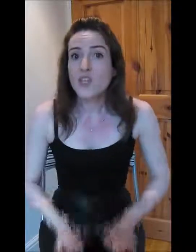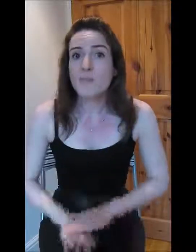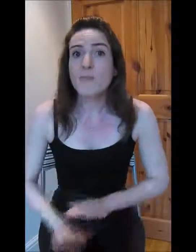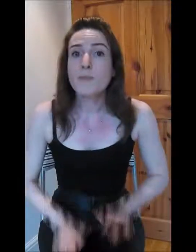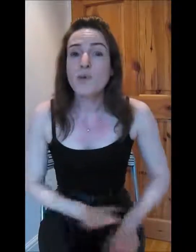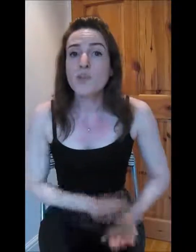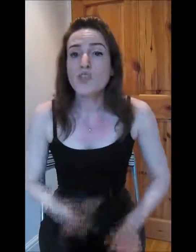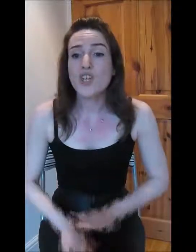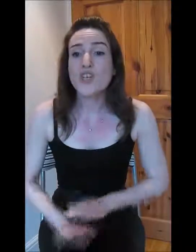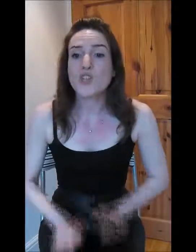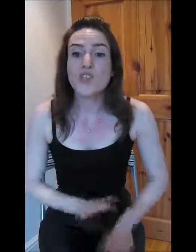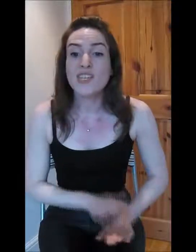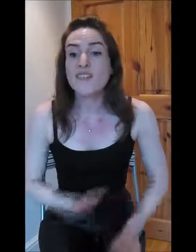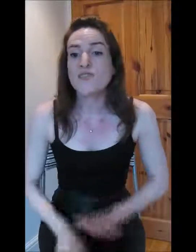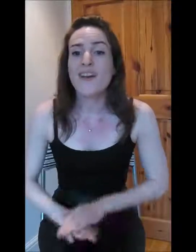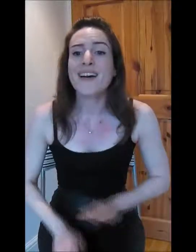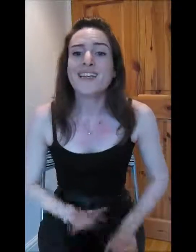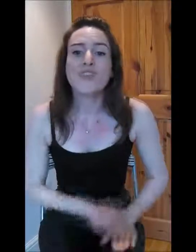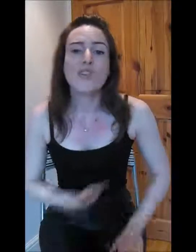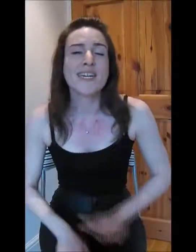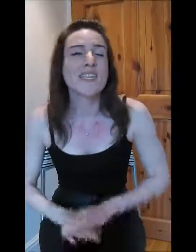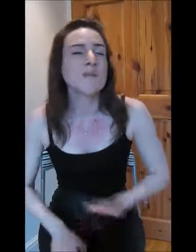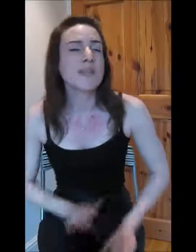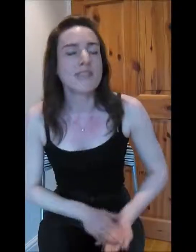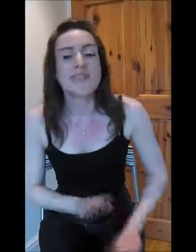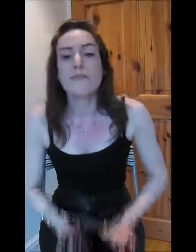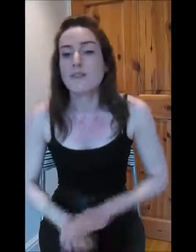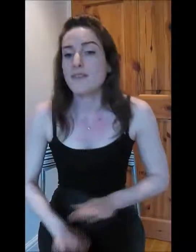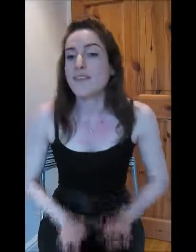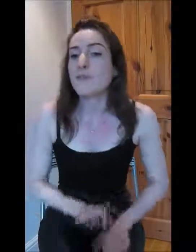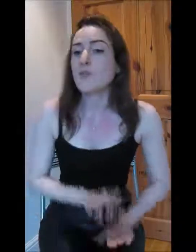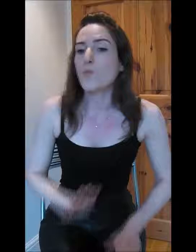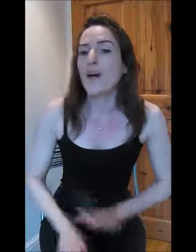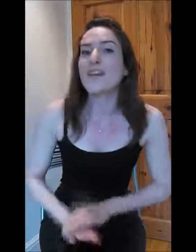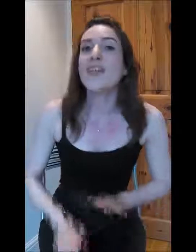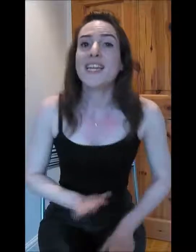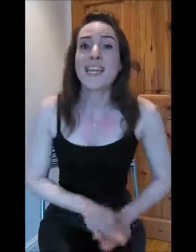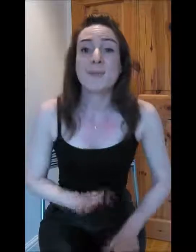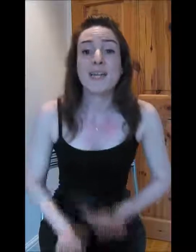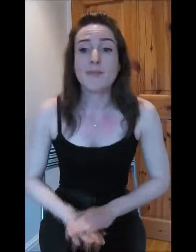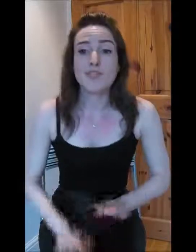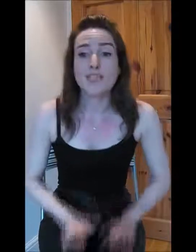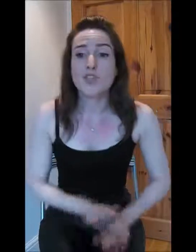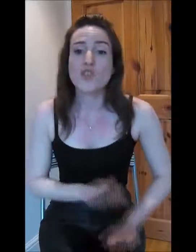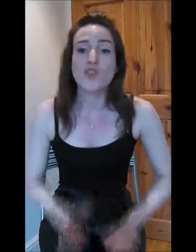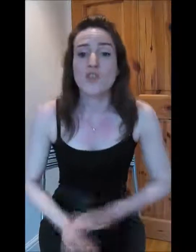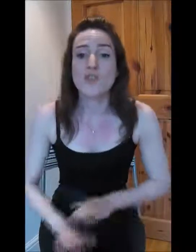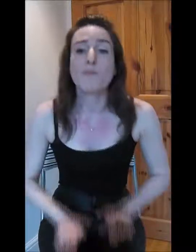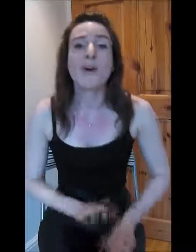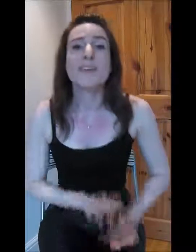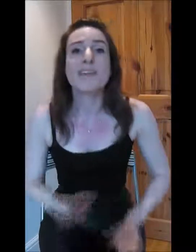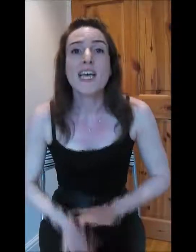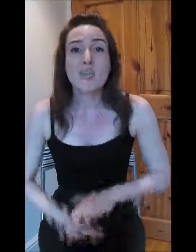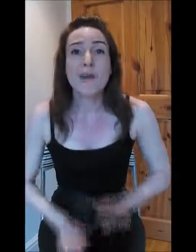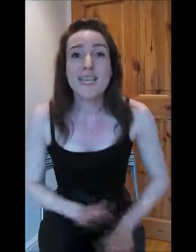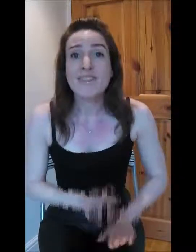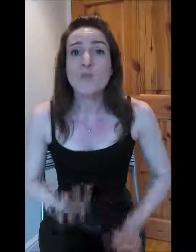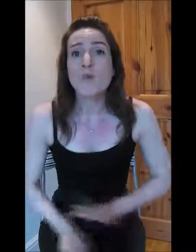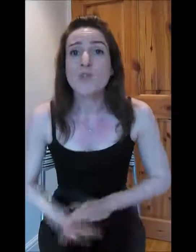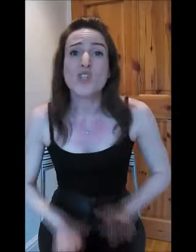Some people go to church just to signify and try to make a date with their neighbor's wife. Never let me tell you just as sure as you're born. You better leave the woman, just